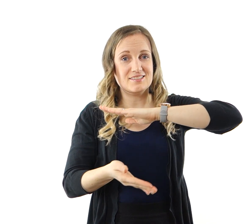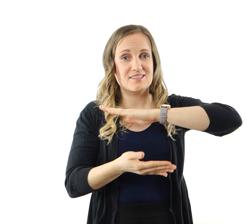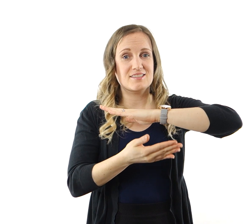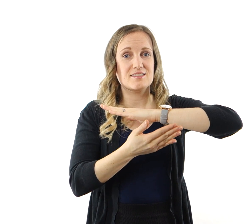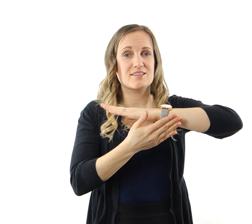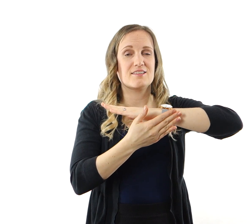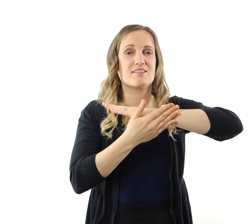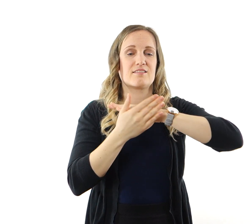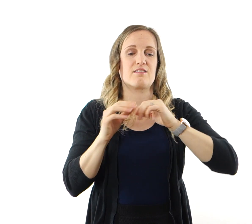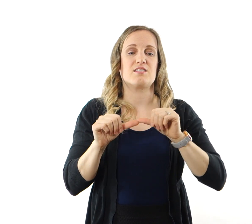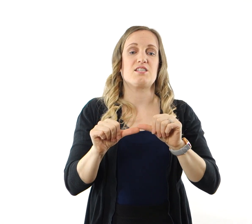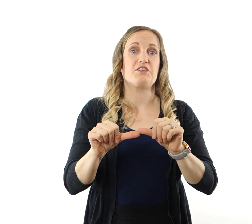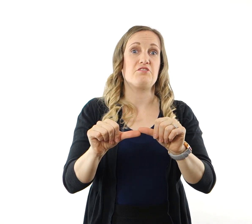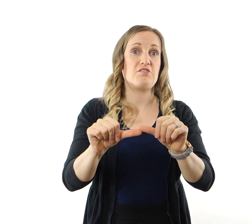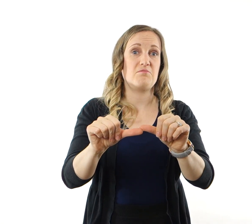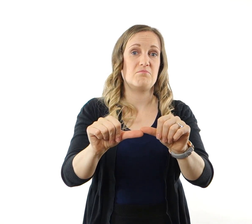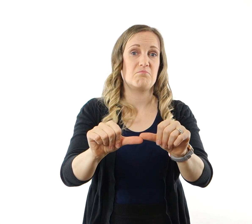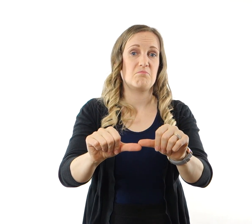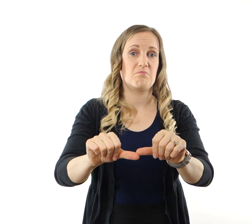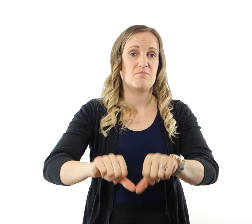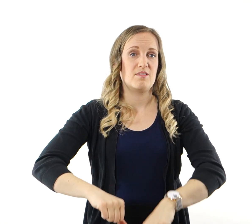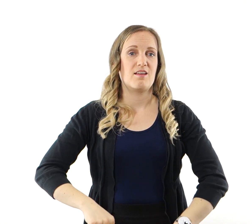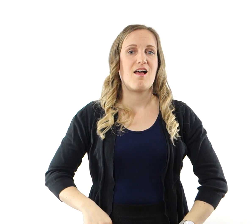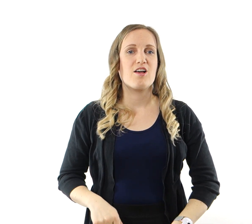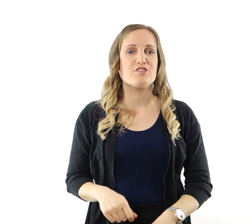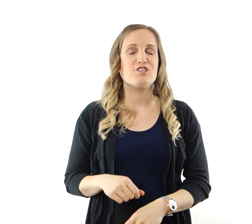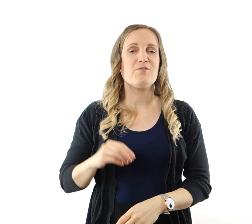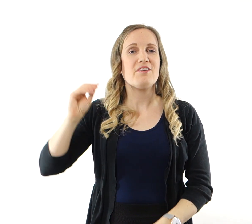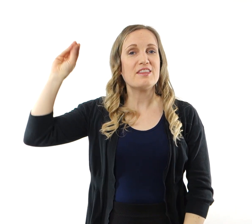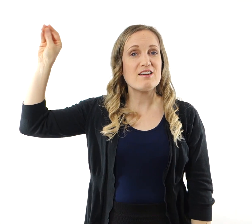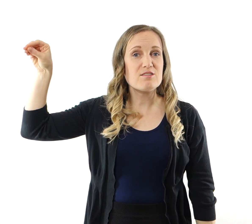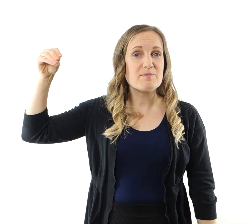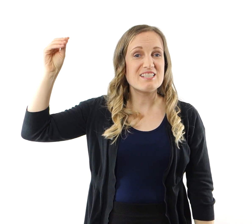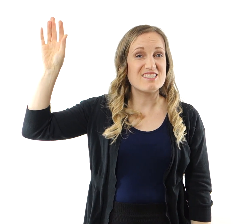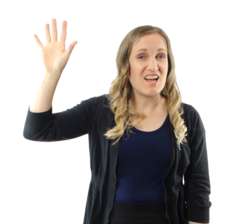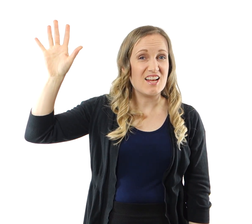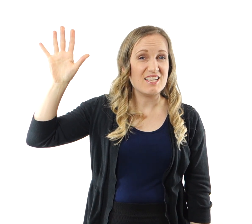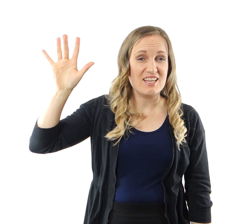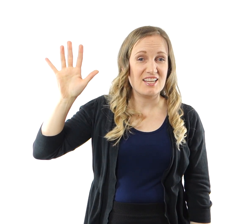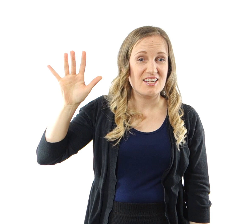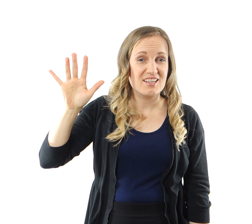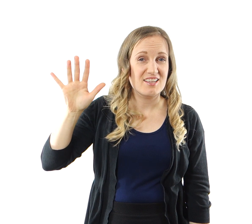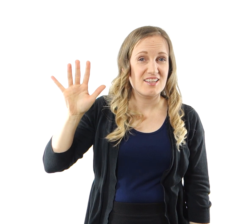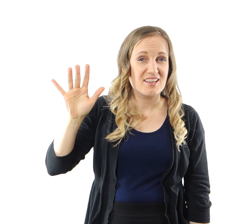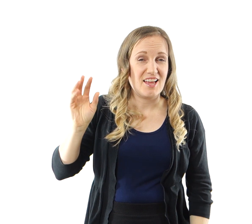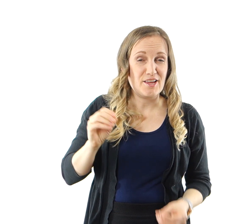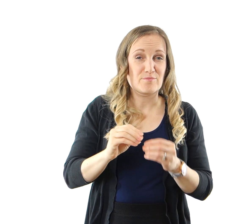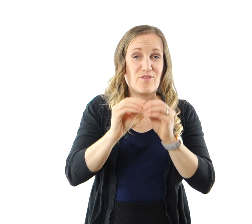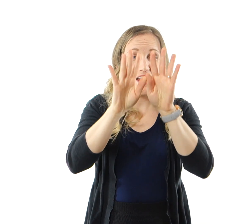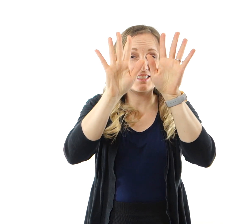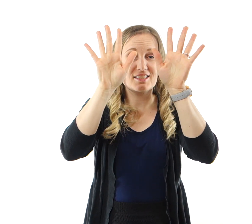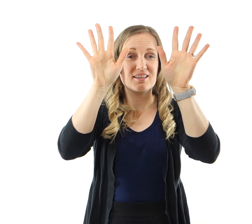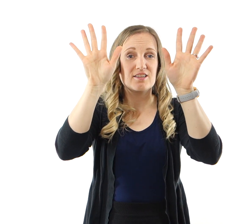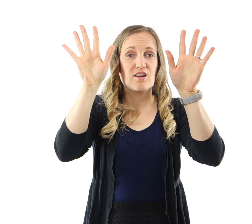night, continue. Do you think it'll be sunny and bright